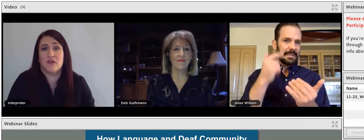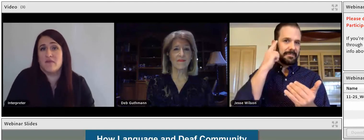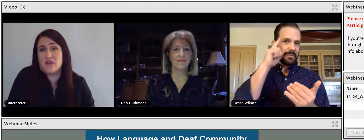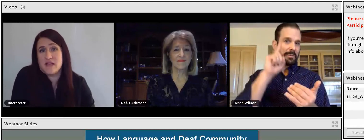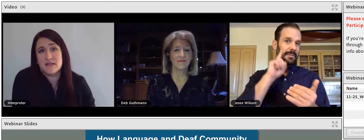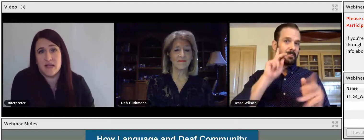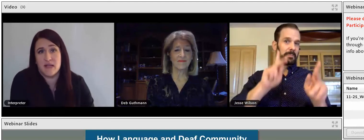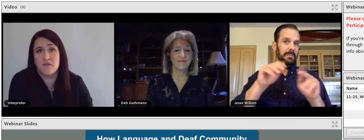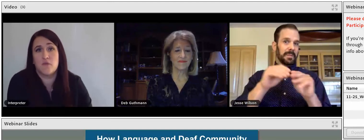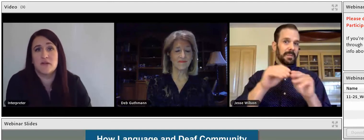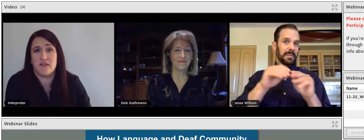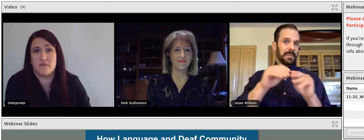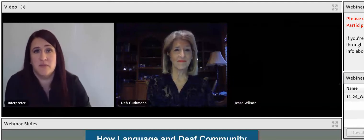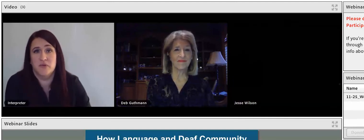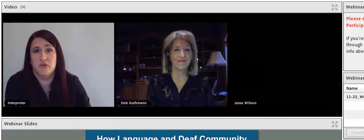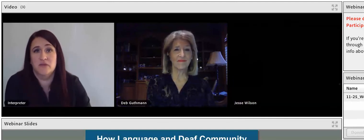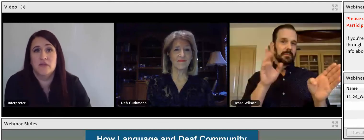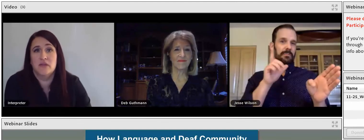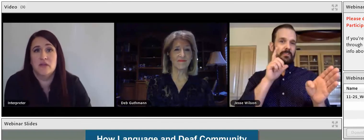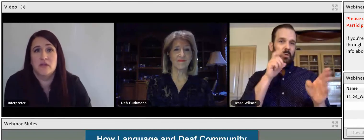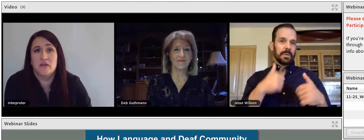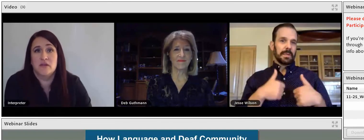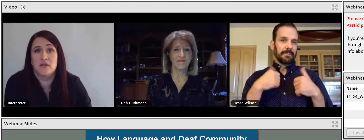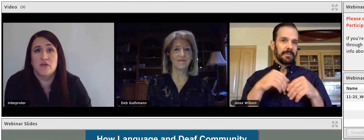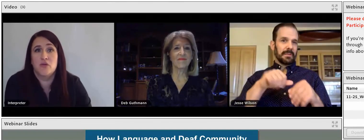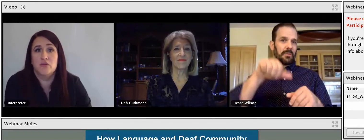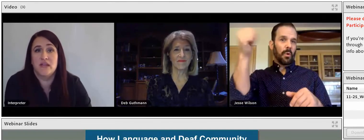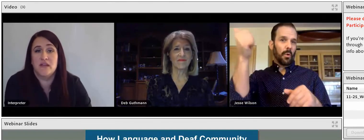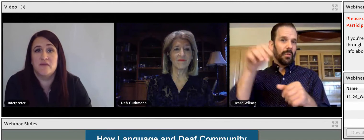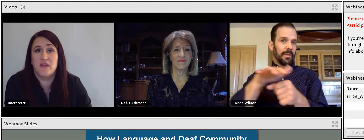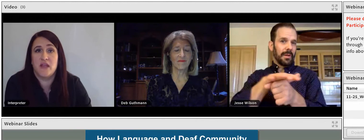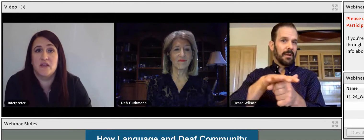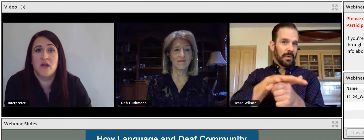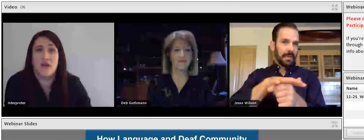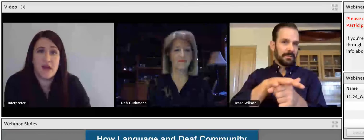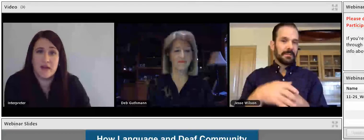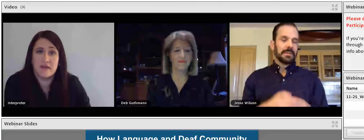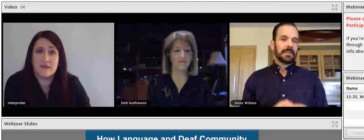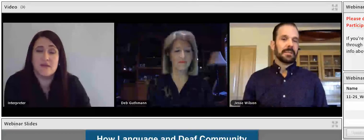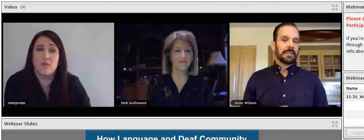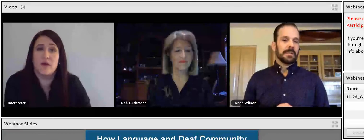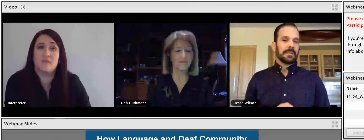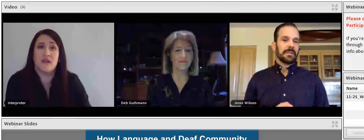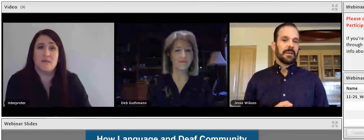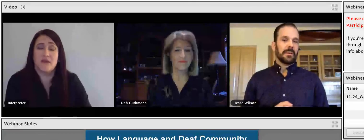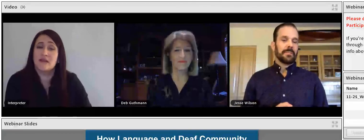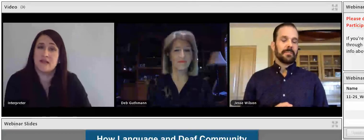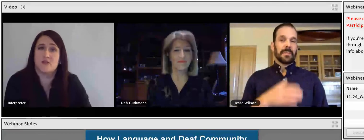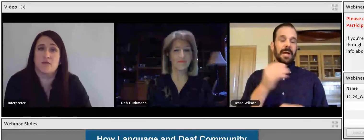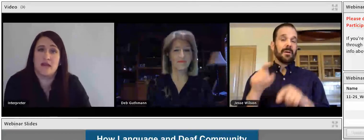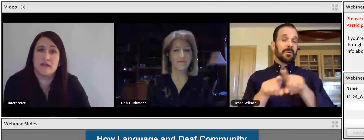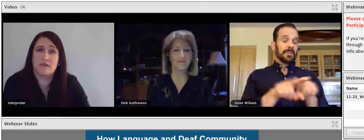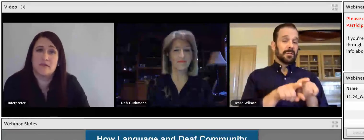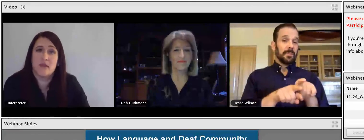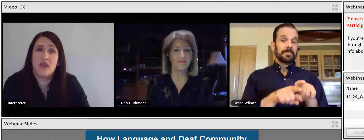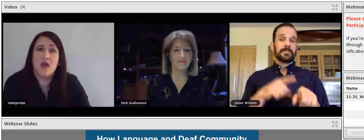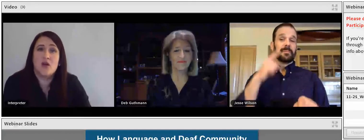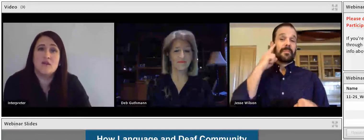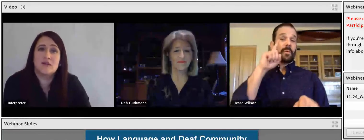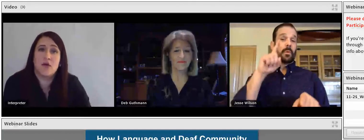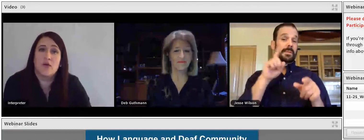That really does not make recovery easy for deaf people who live in other areas where there might not be